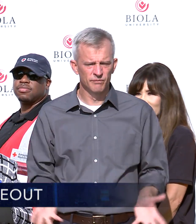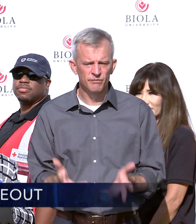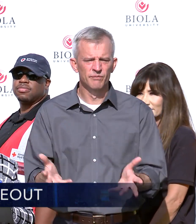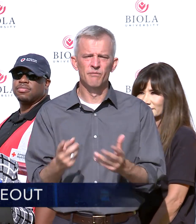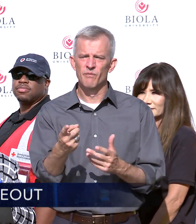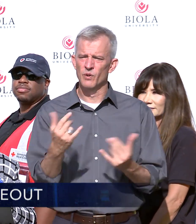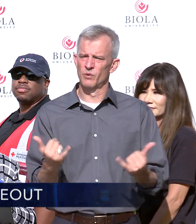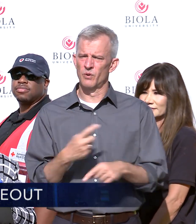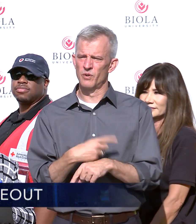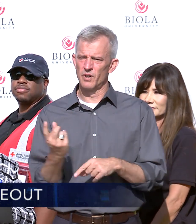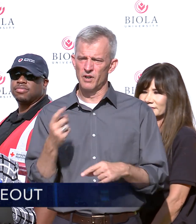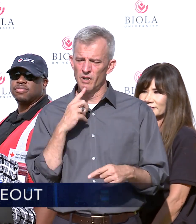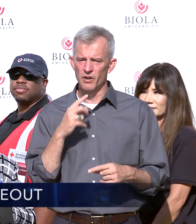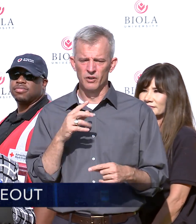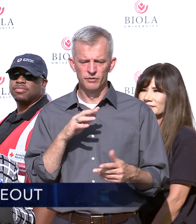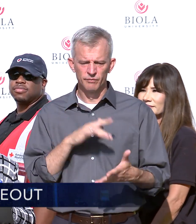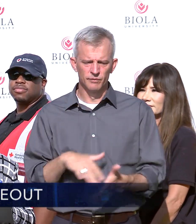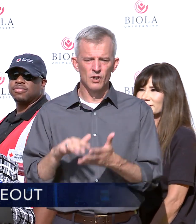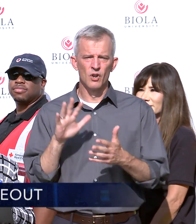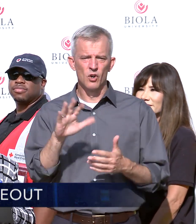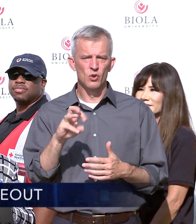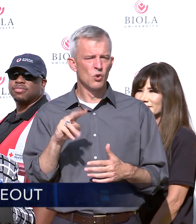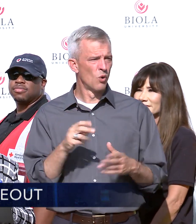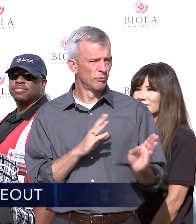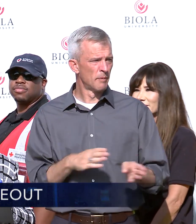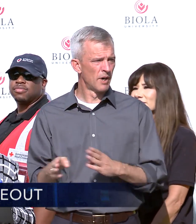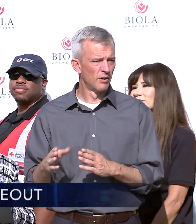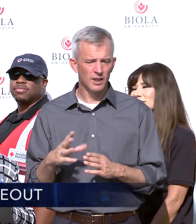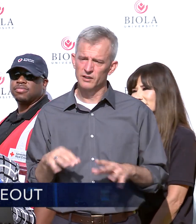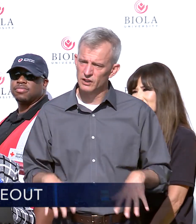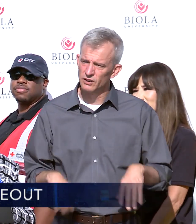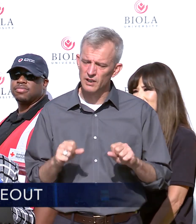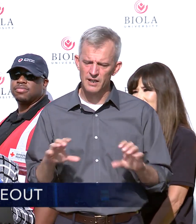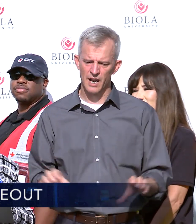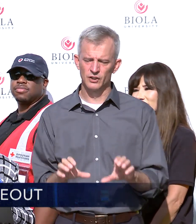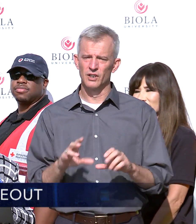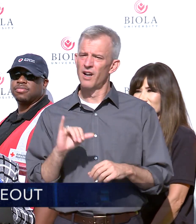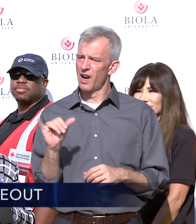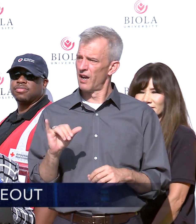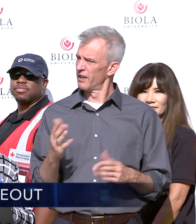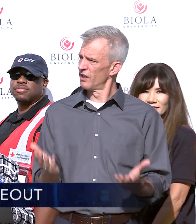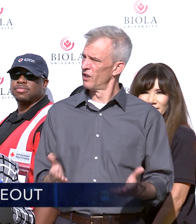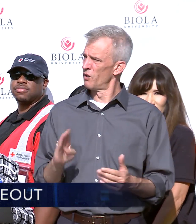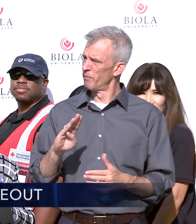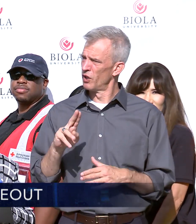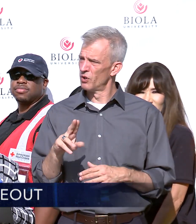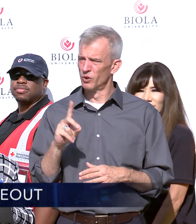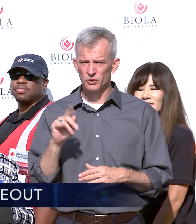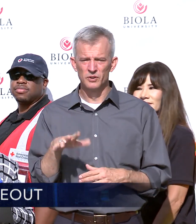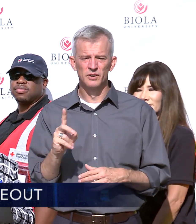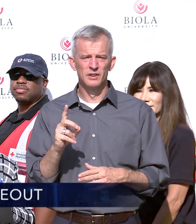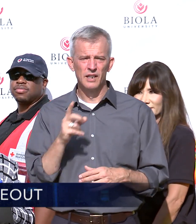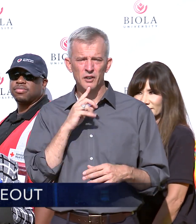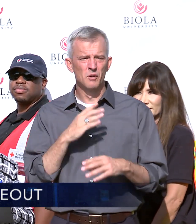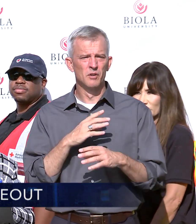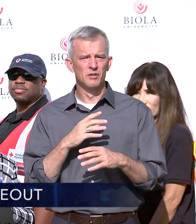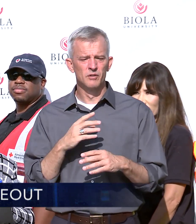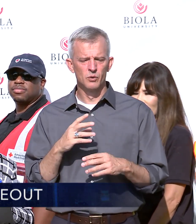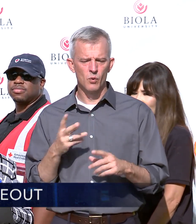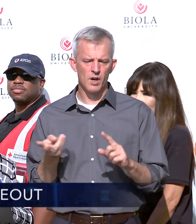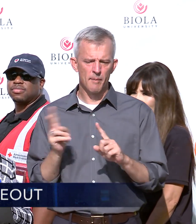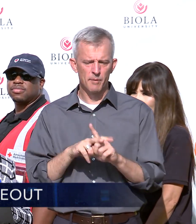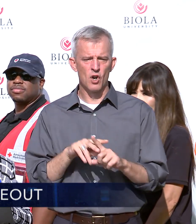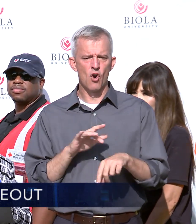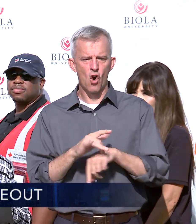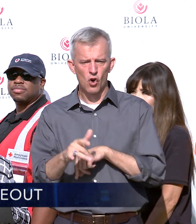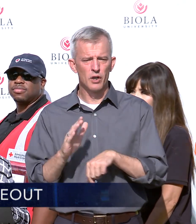take action, much like Biola University has done by not just implementing earthquake early warning, but also being